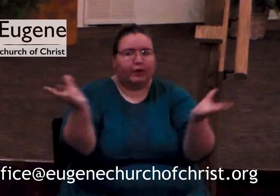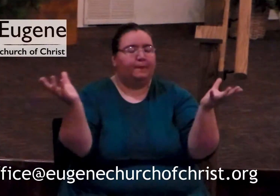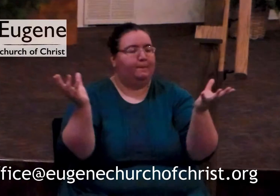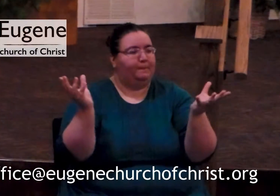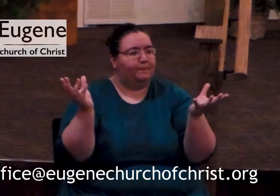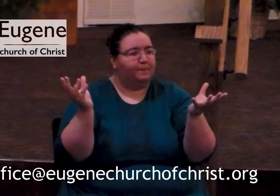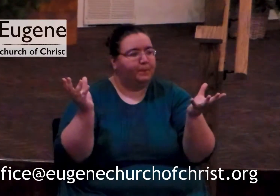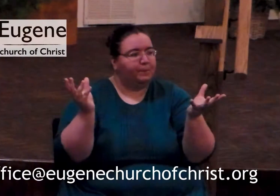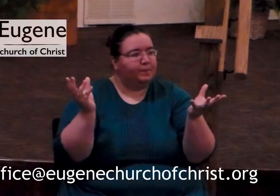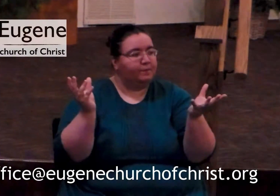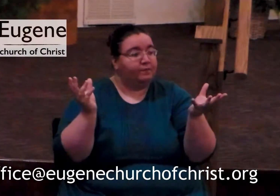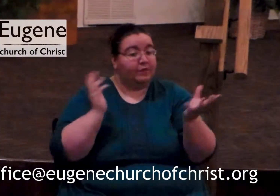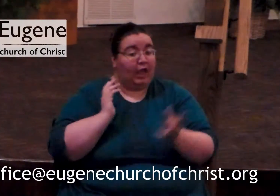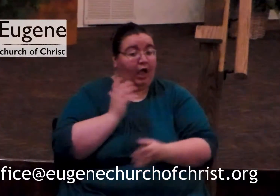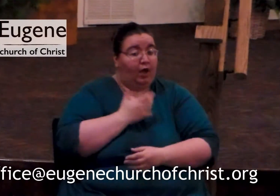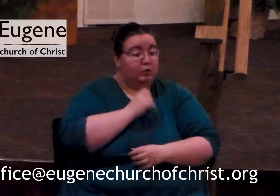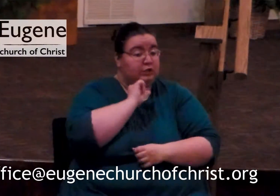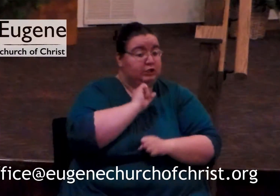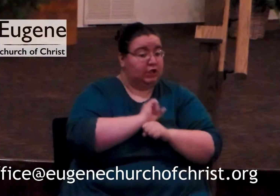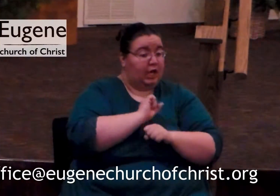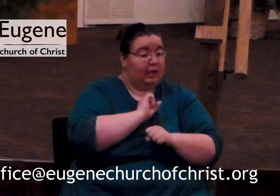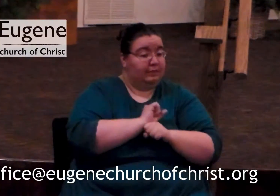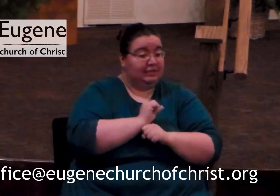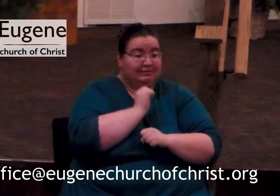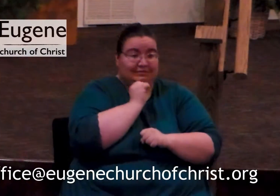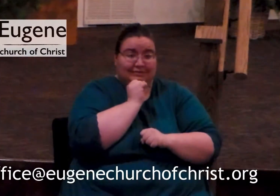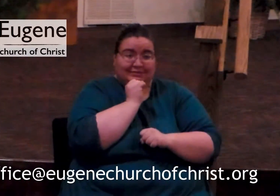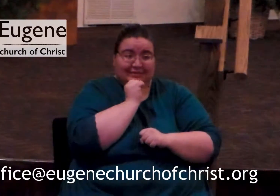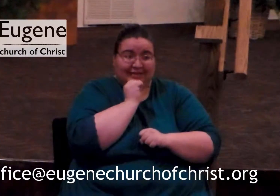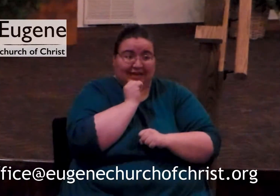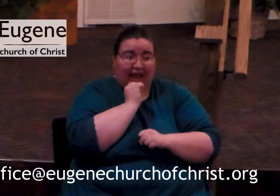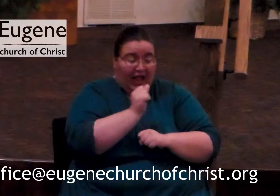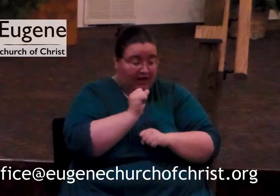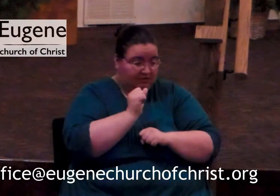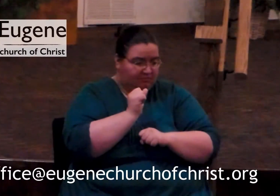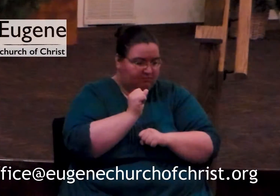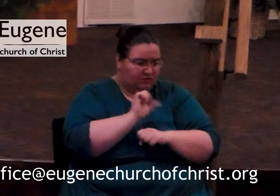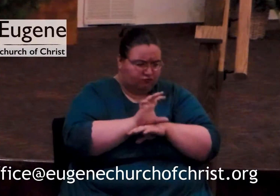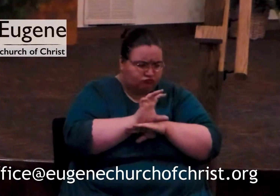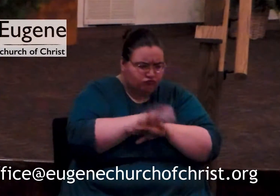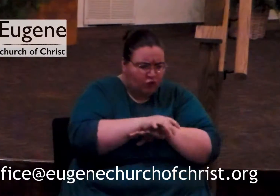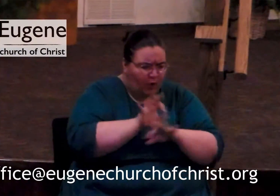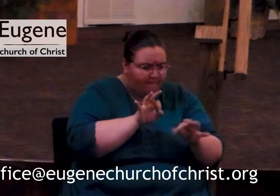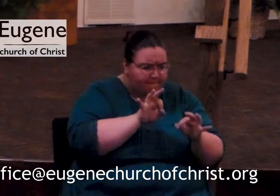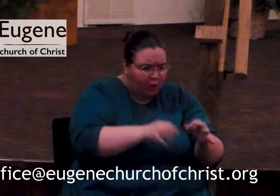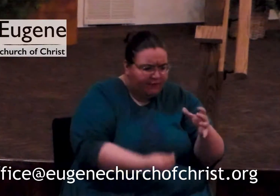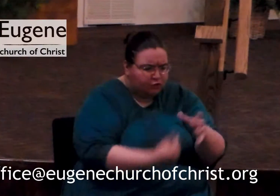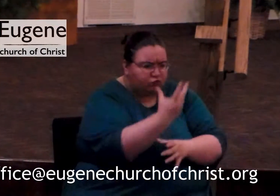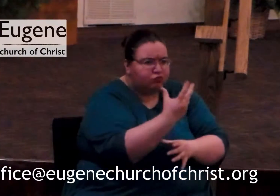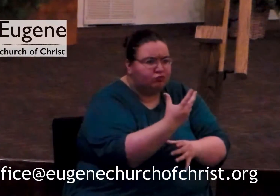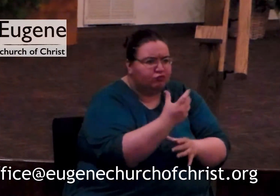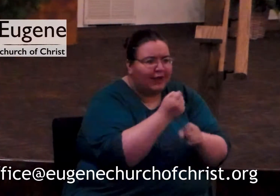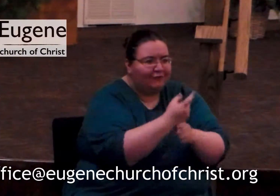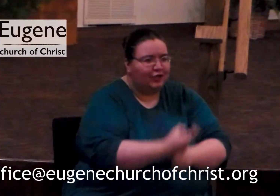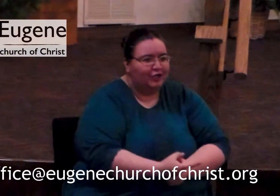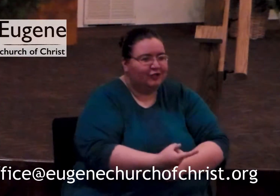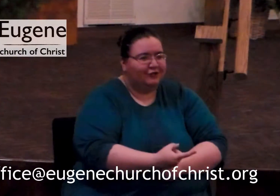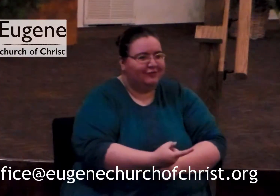Our job is not that the crop is going to be perfect every year. And if you were to sit down with my brother-in-law Steve and say, well, how great